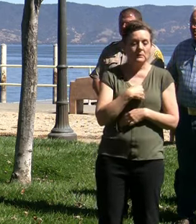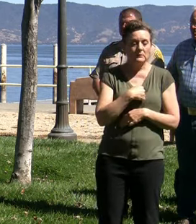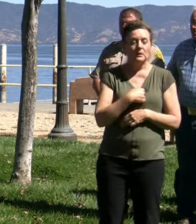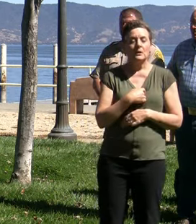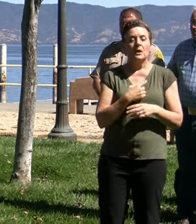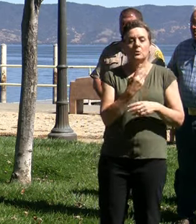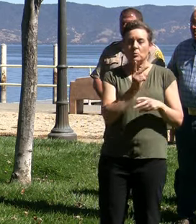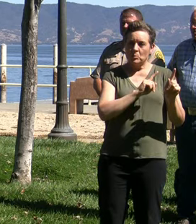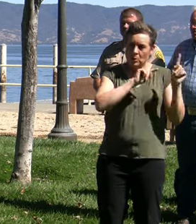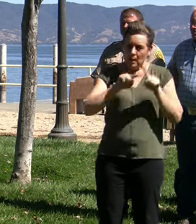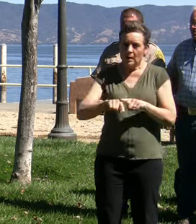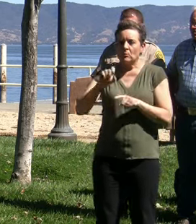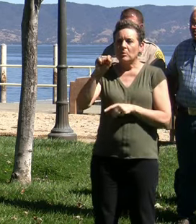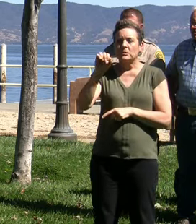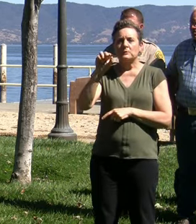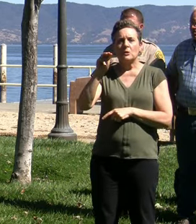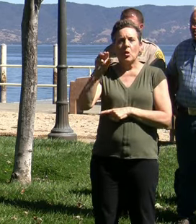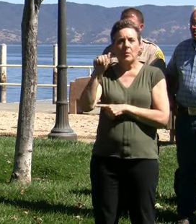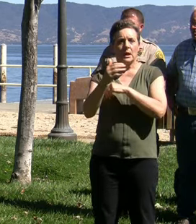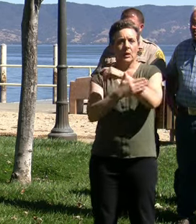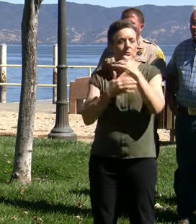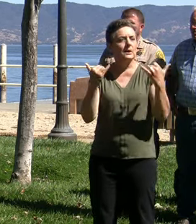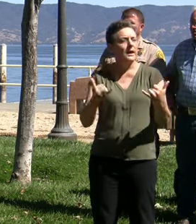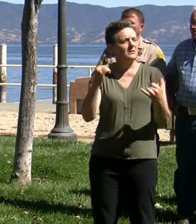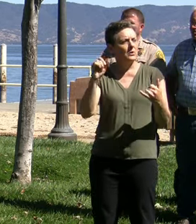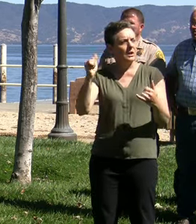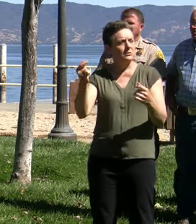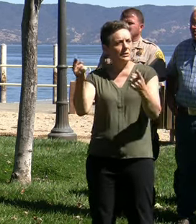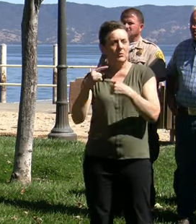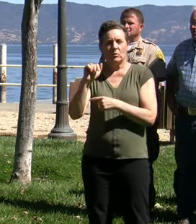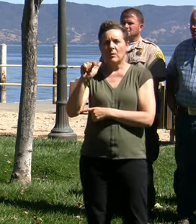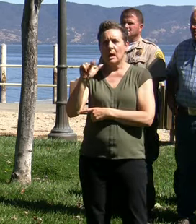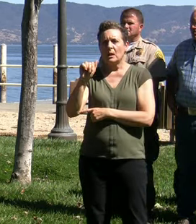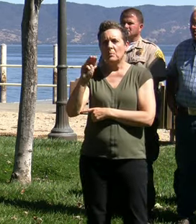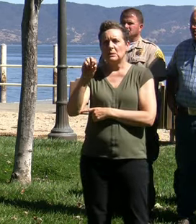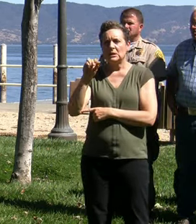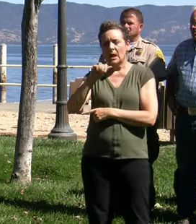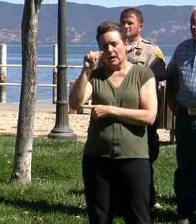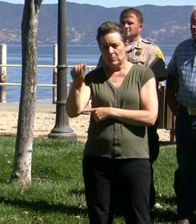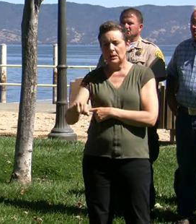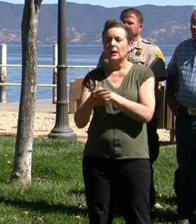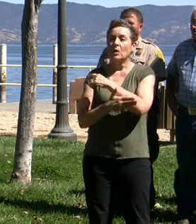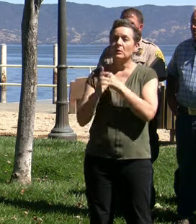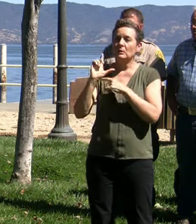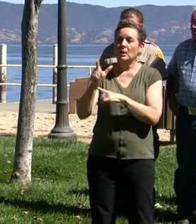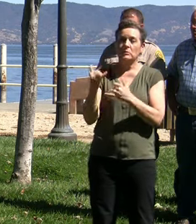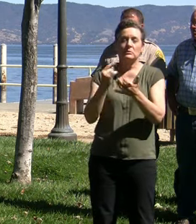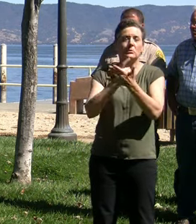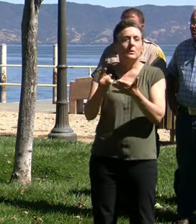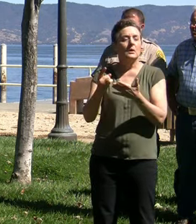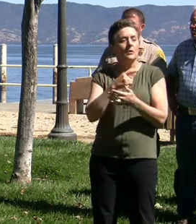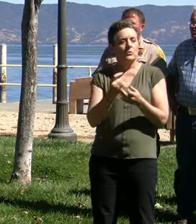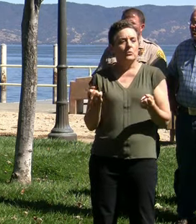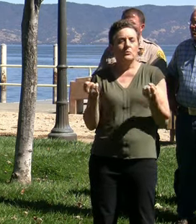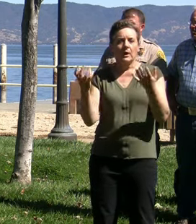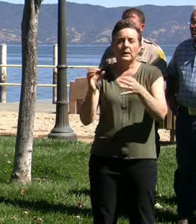from Sonoma County today and are expecting one from Alameda County later this week. They will be providing